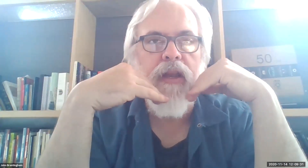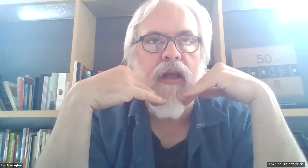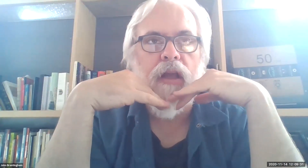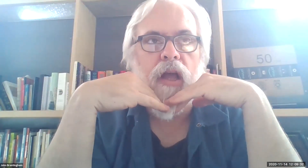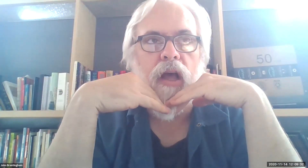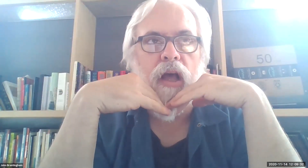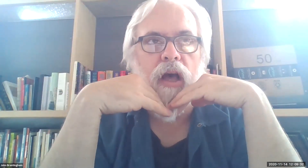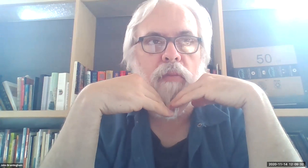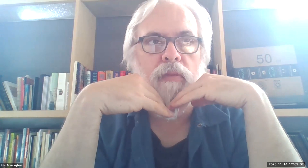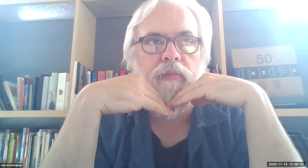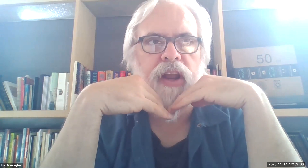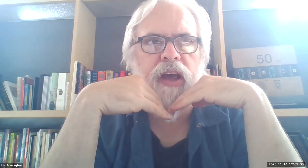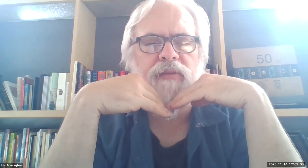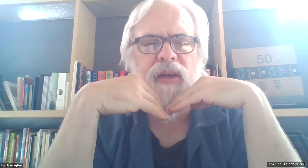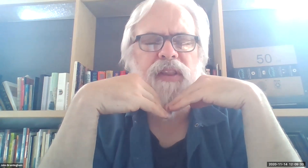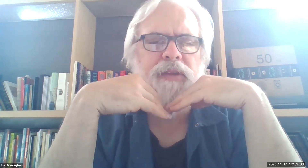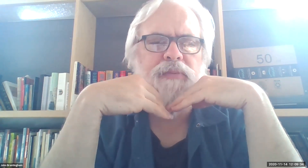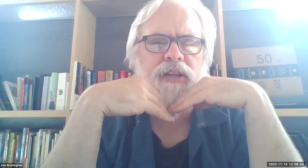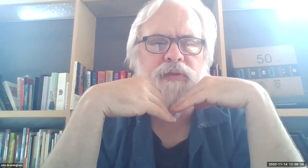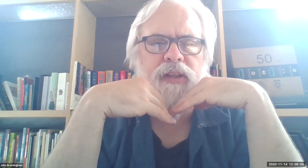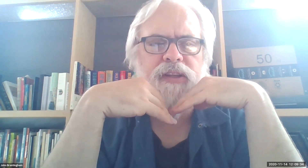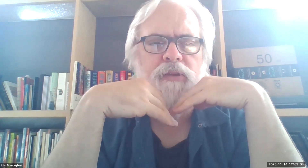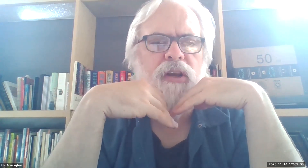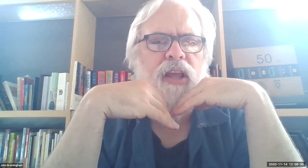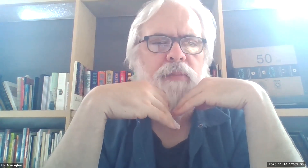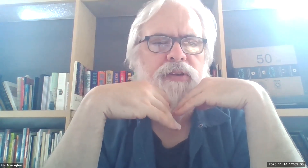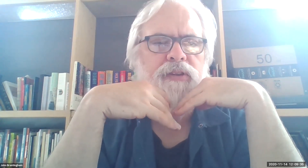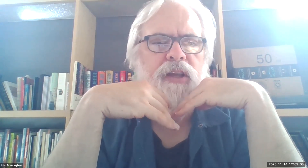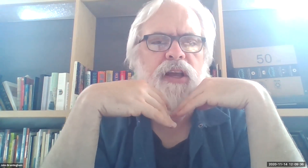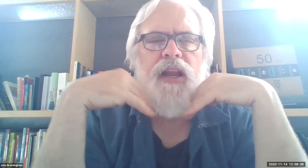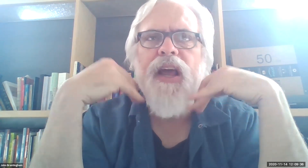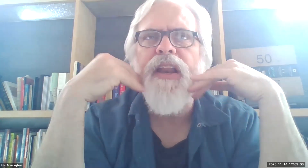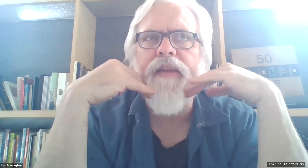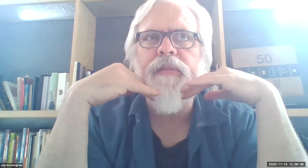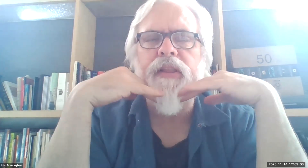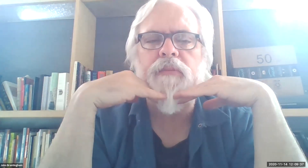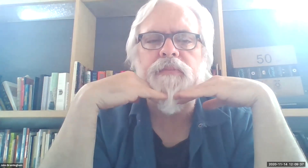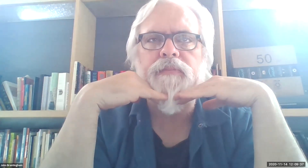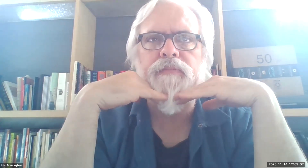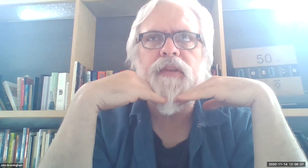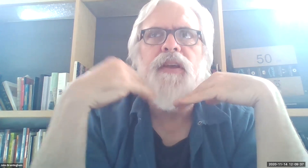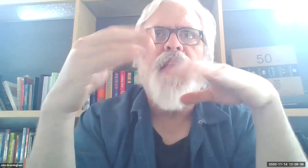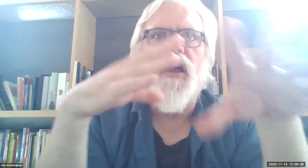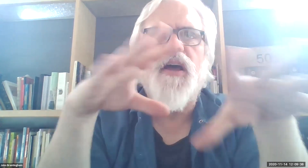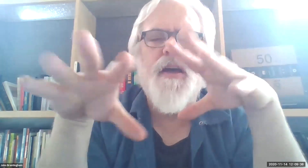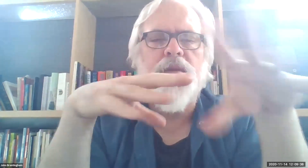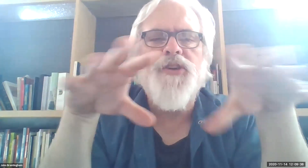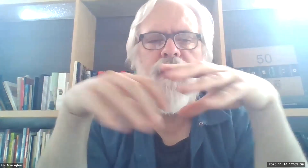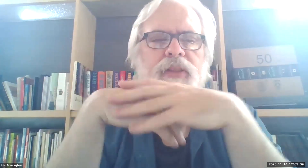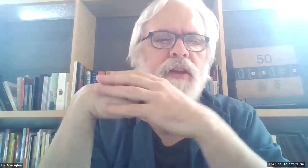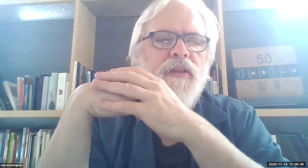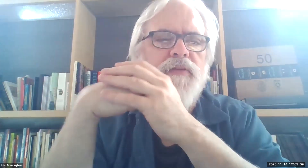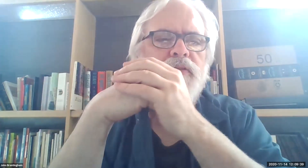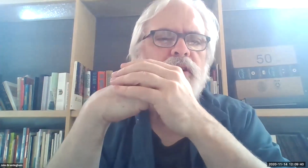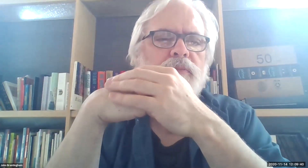all knew that. But I'd really be surprised if we had summer on campus, and I'd even be a little. I'm not sure